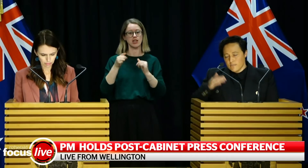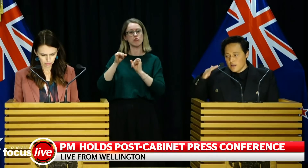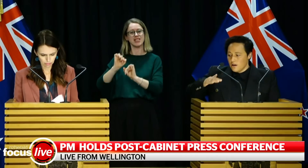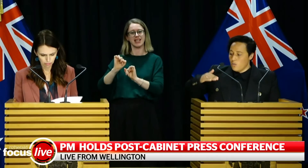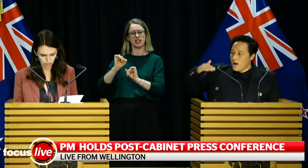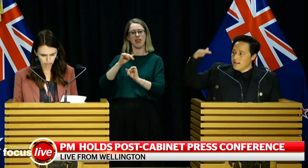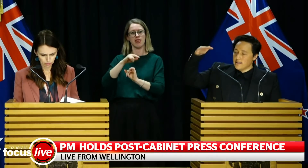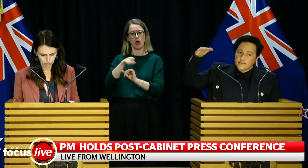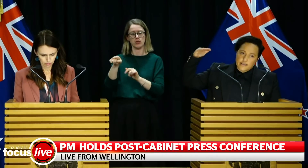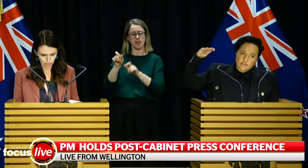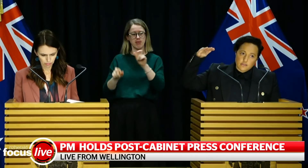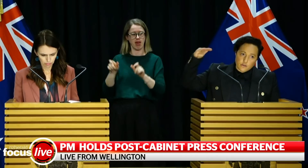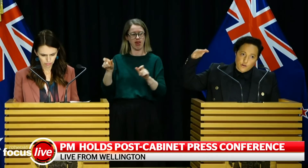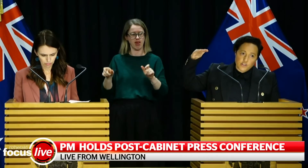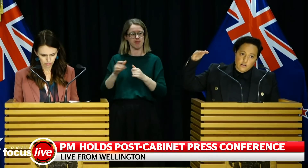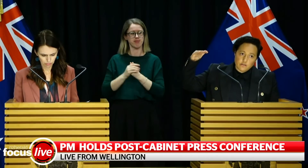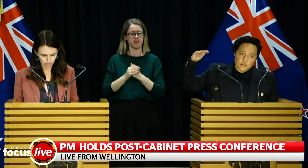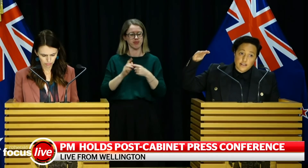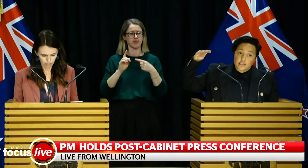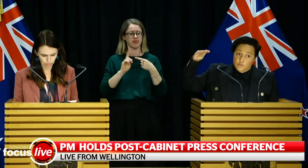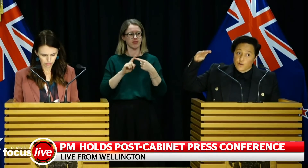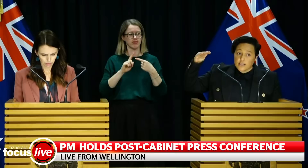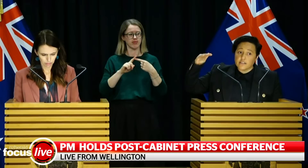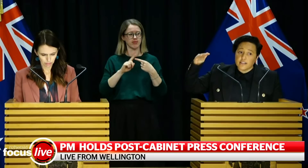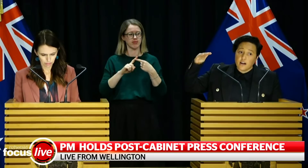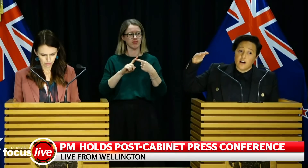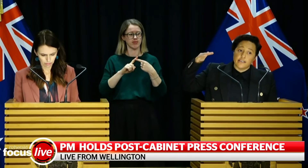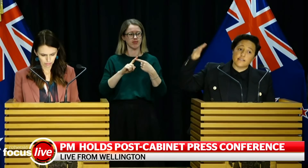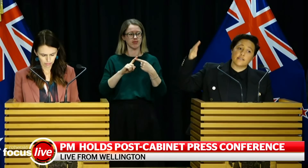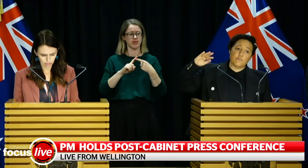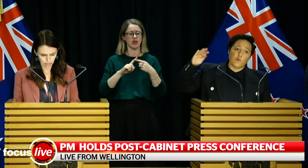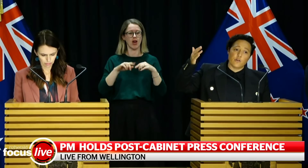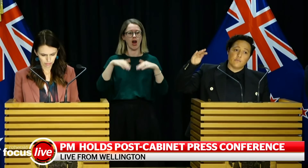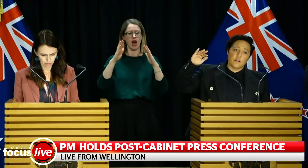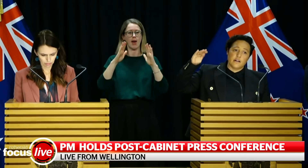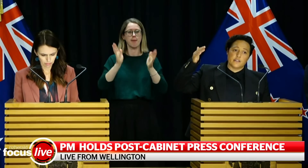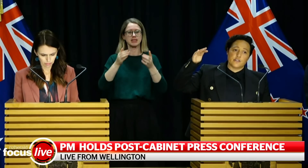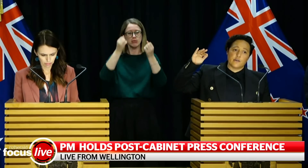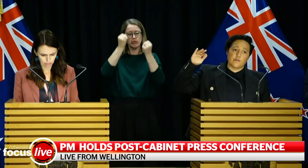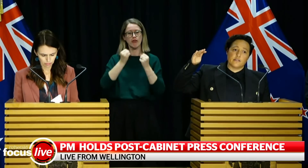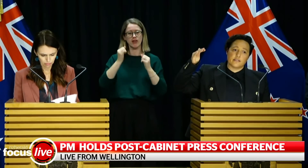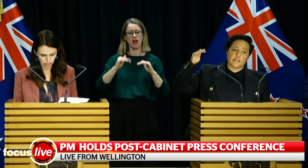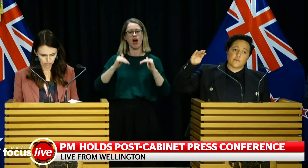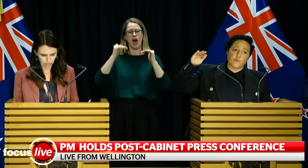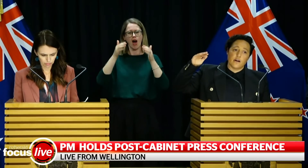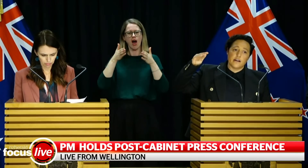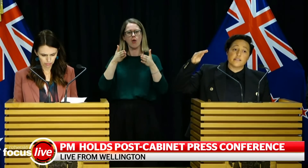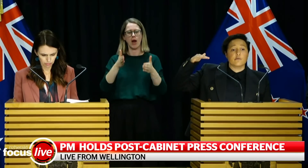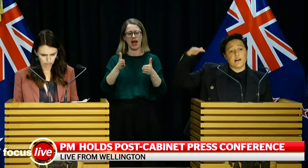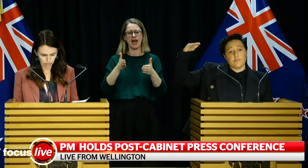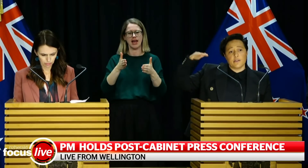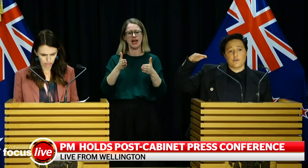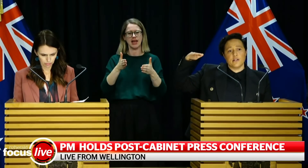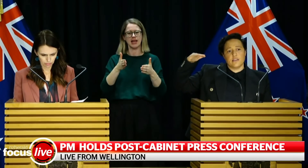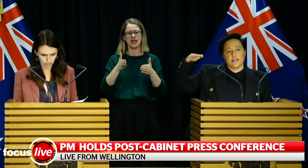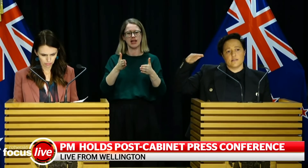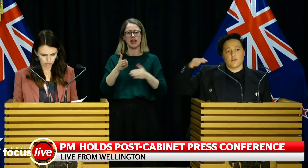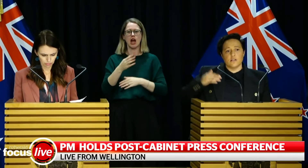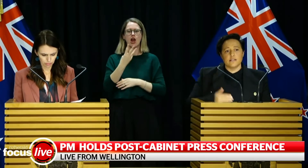there. One is that the threshold, it's relatively high, and this is the Bora compliant issue that we were discussing prior. It's around